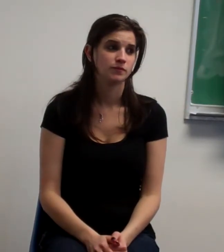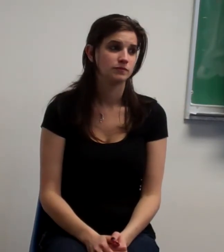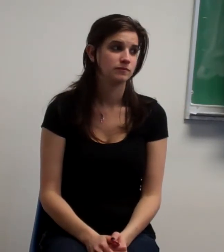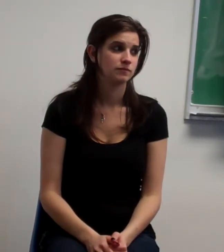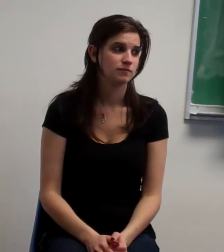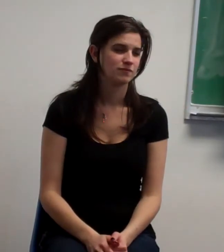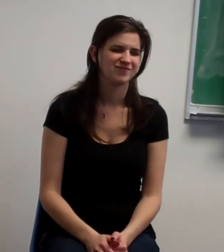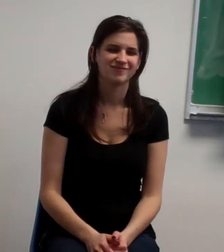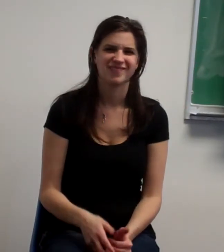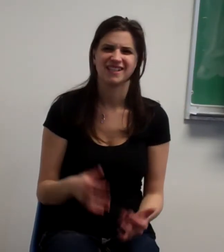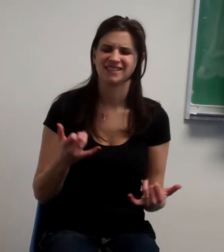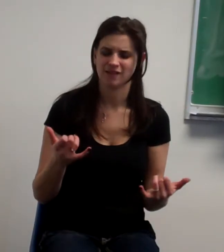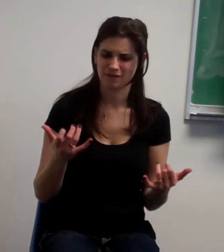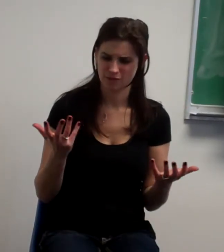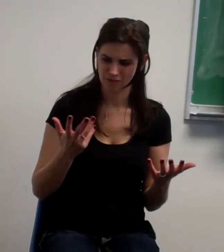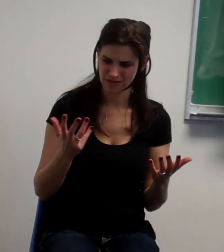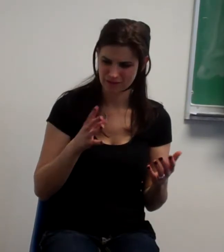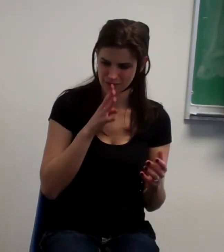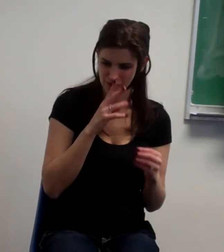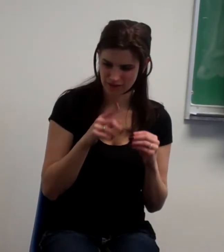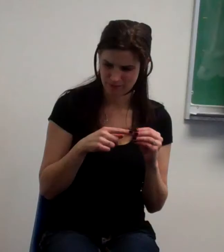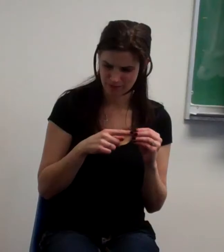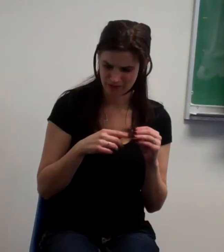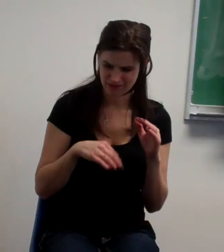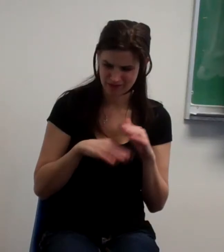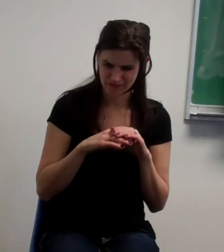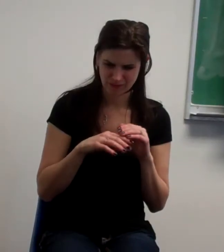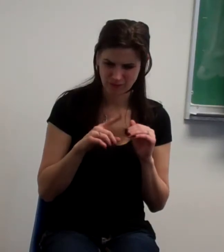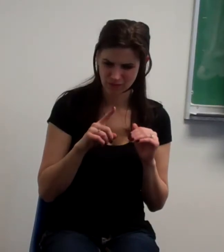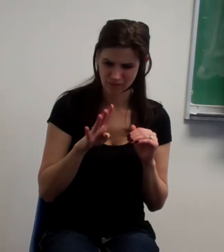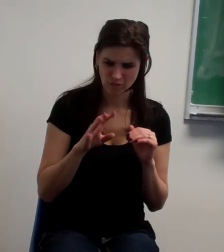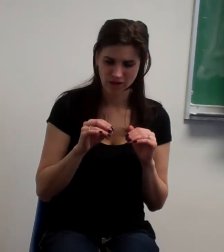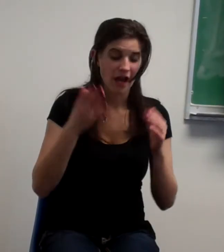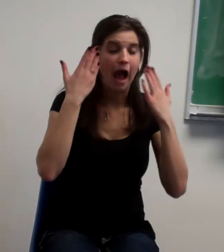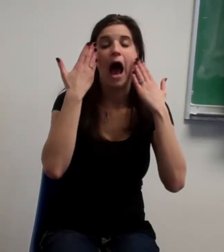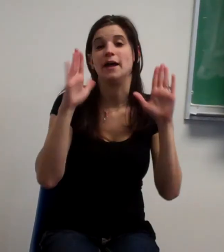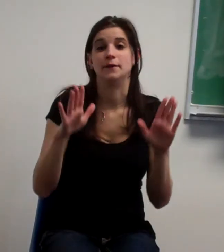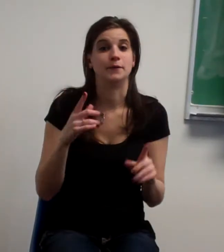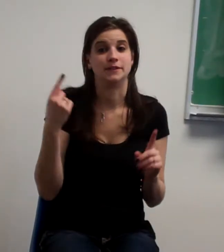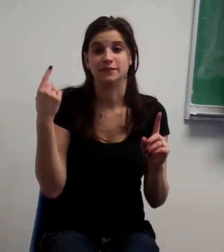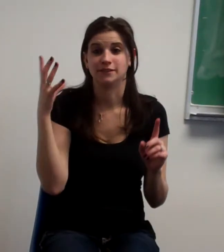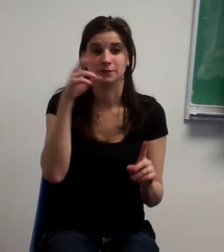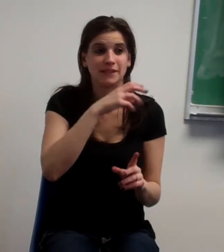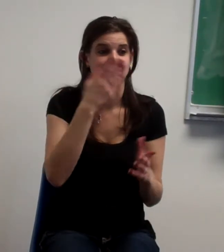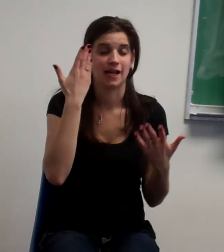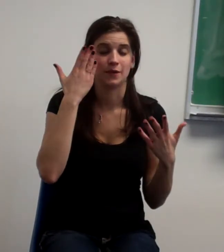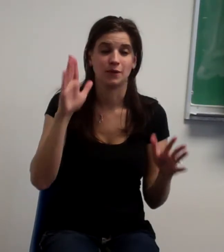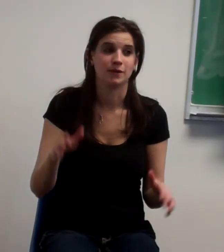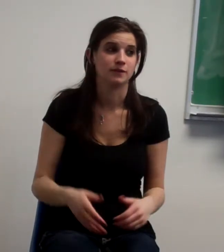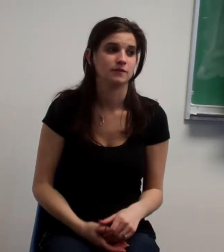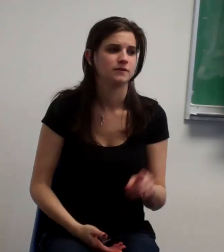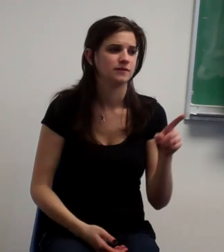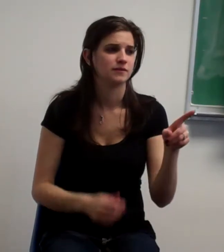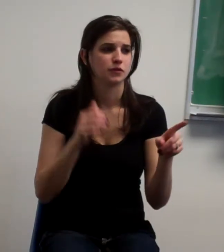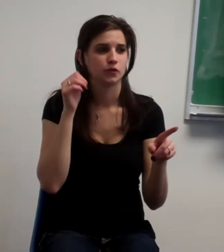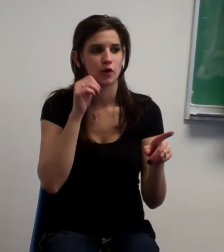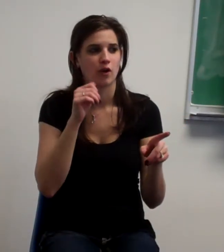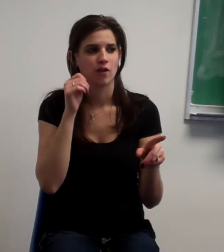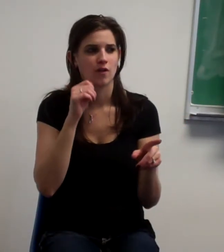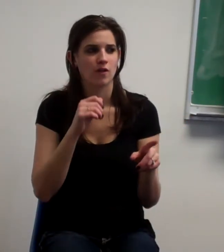about? Yeah, it goes to 140. So I don't know what she missed. But it's there. Yes? So while we're doing the review